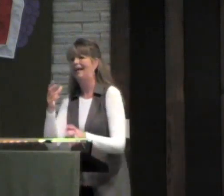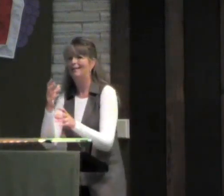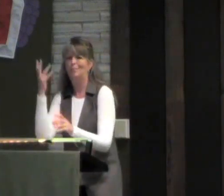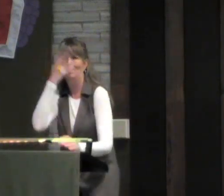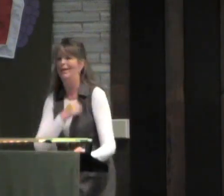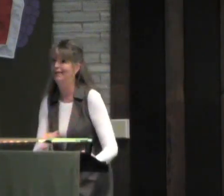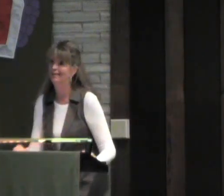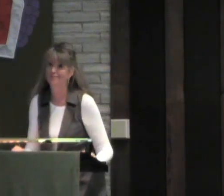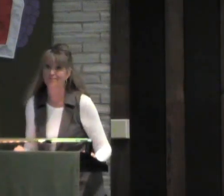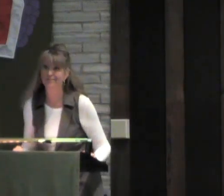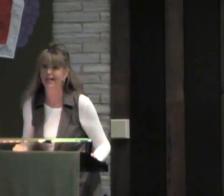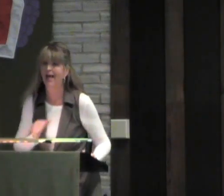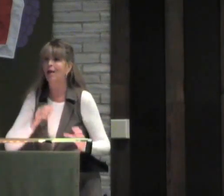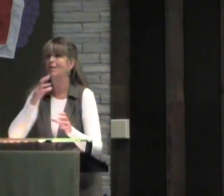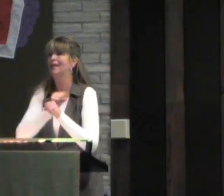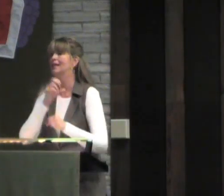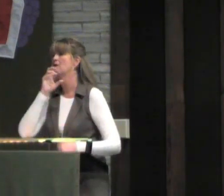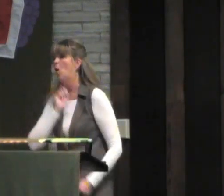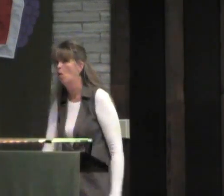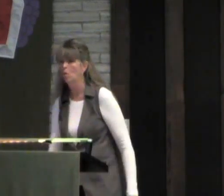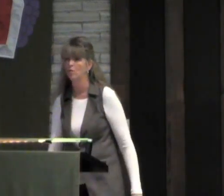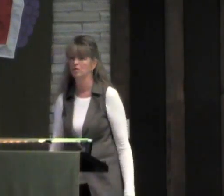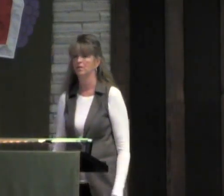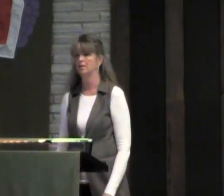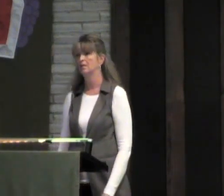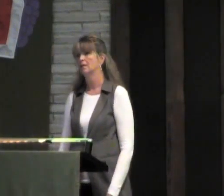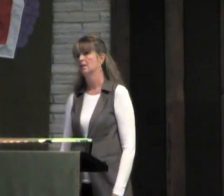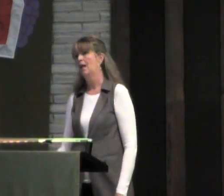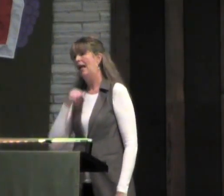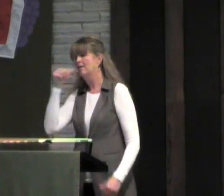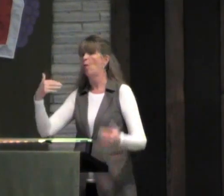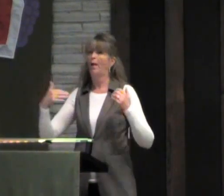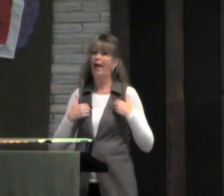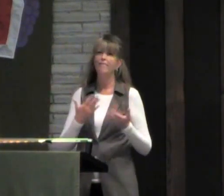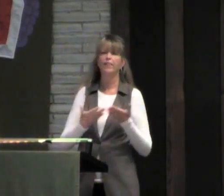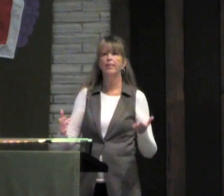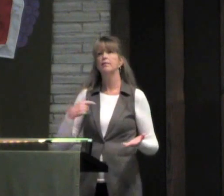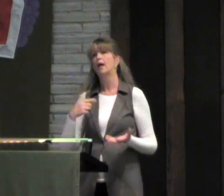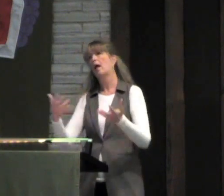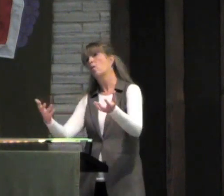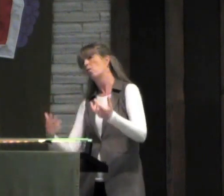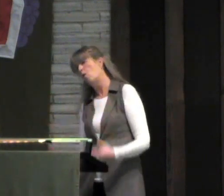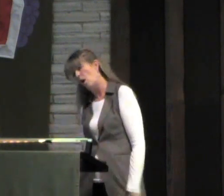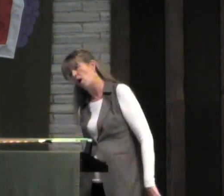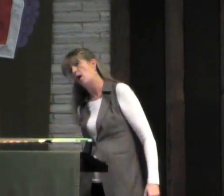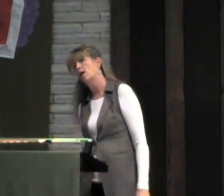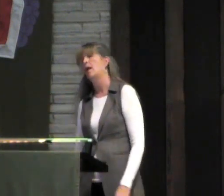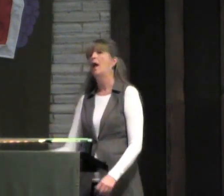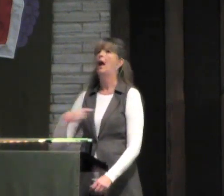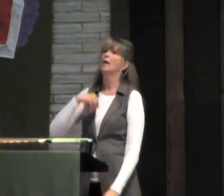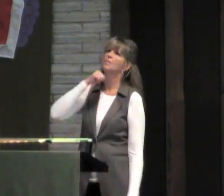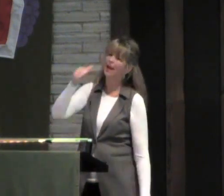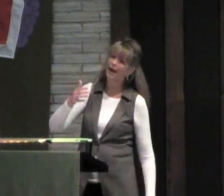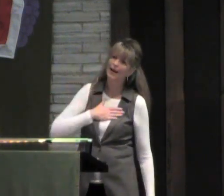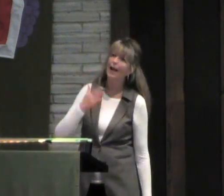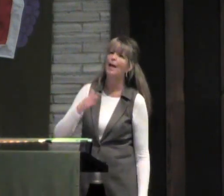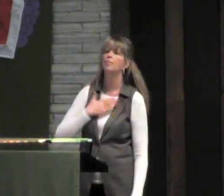I'm really not pretty. I'm getting old. I don't have lot of things that I want. I'm